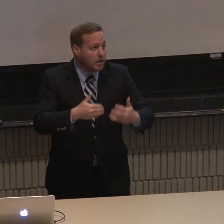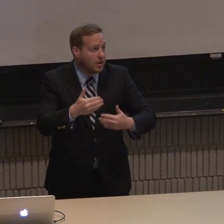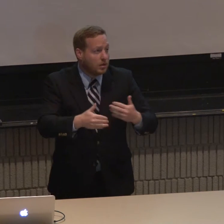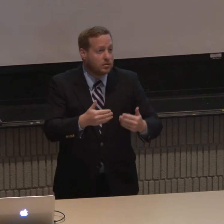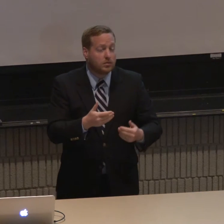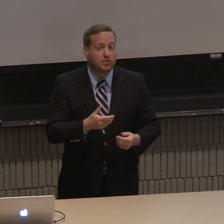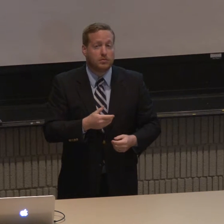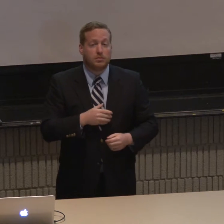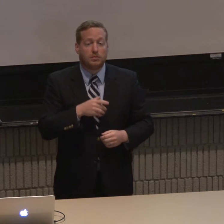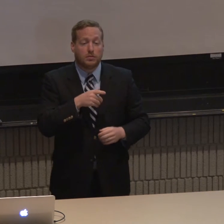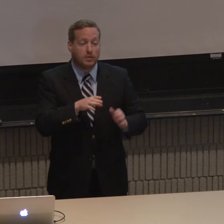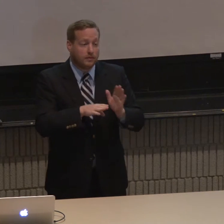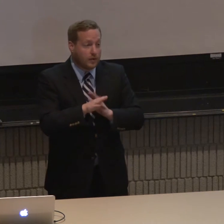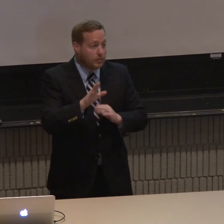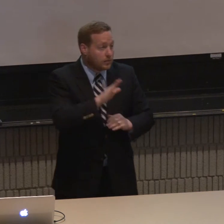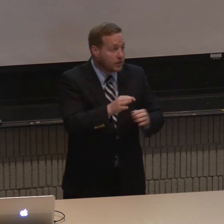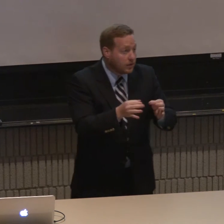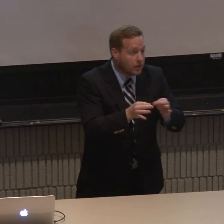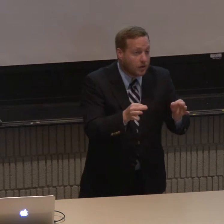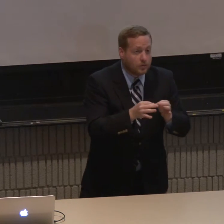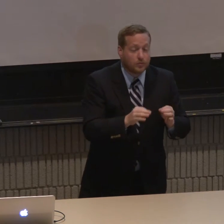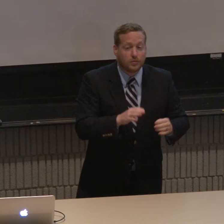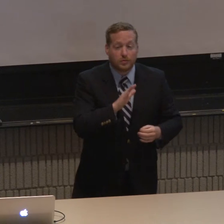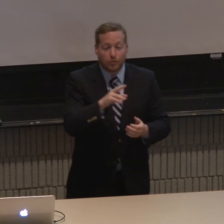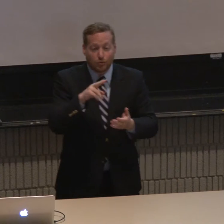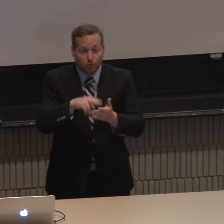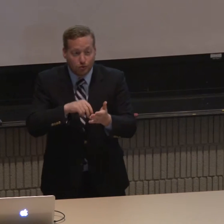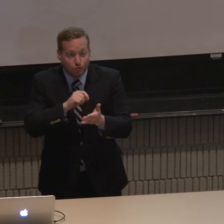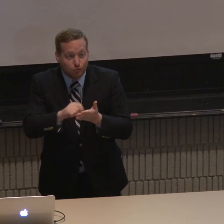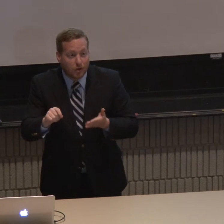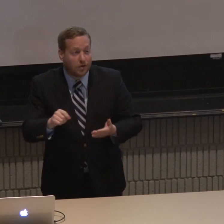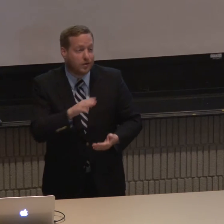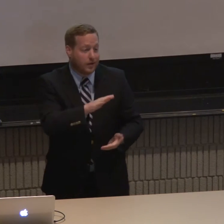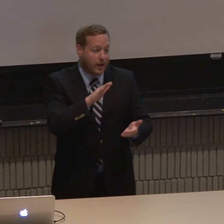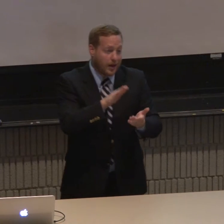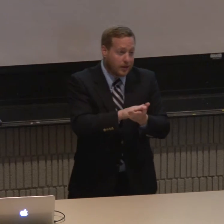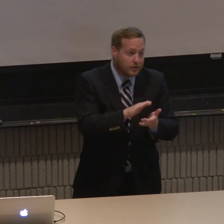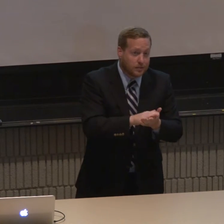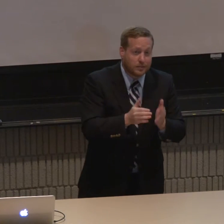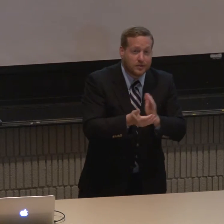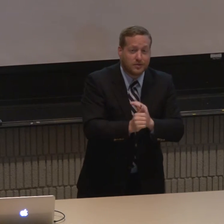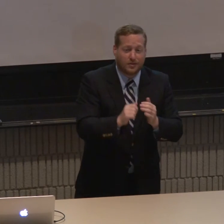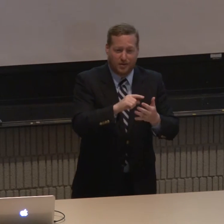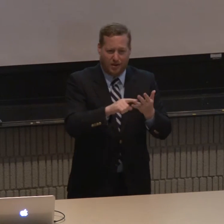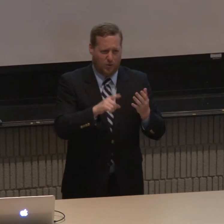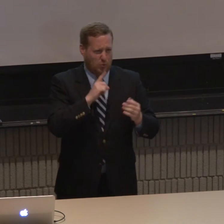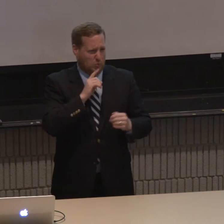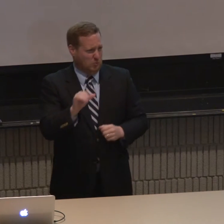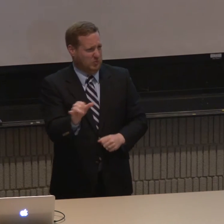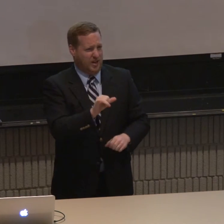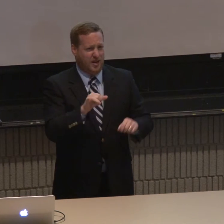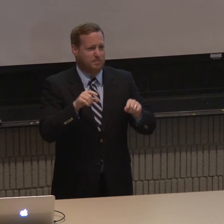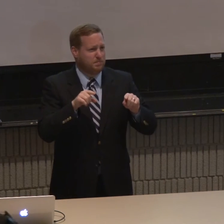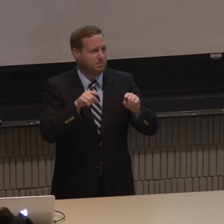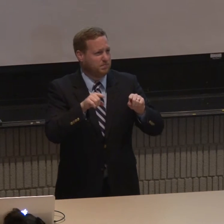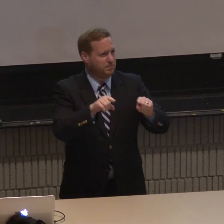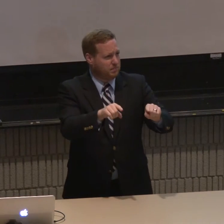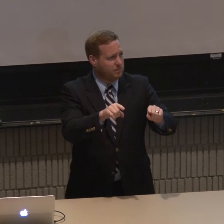So really, the developmental process is parallel if indeed the deaf child is exposed to sign language early